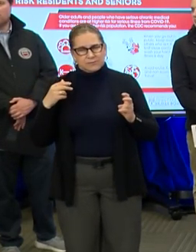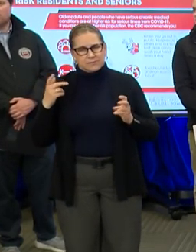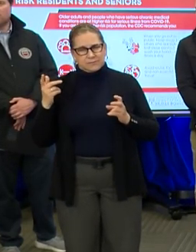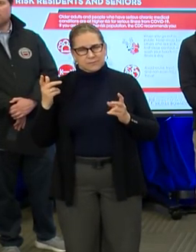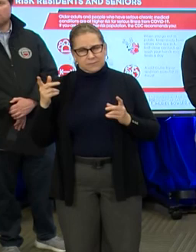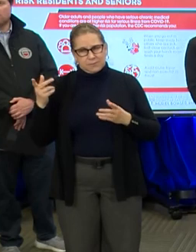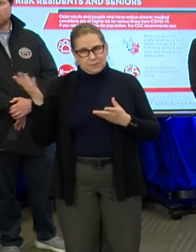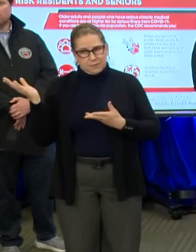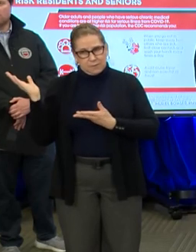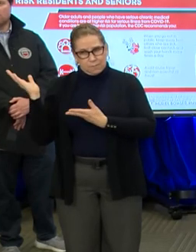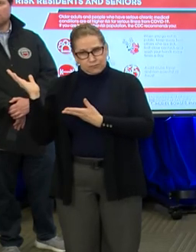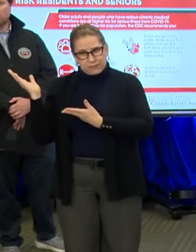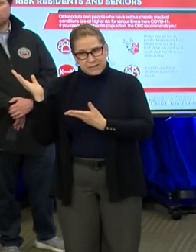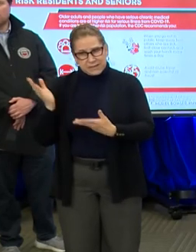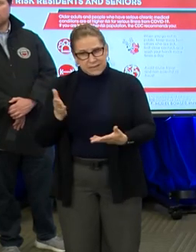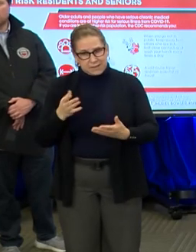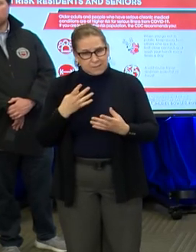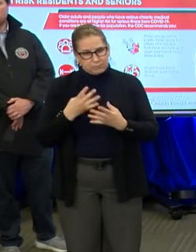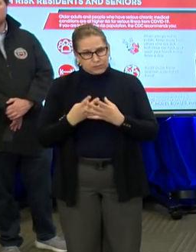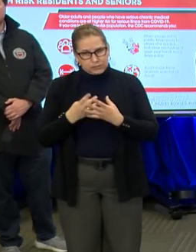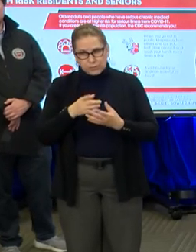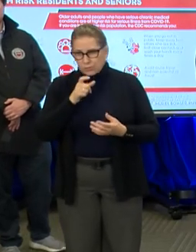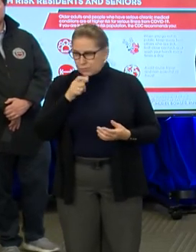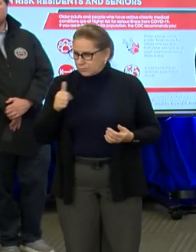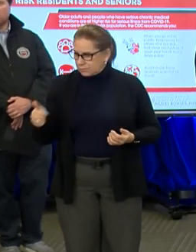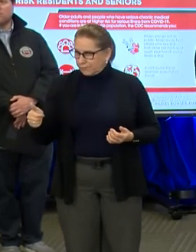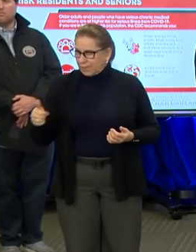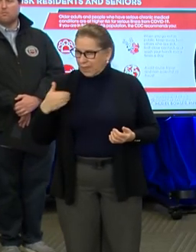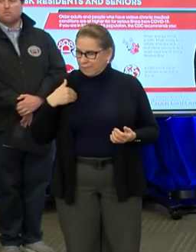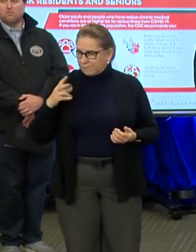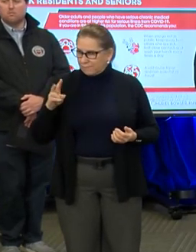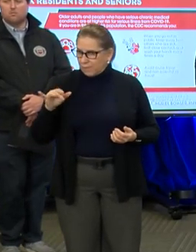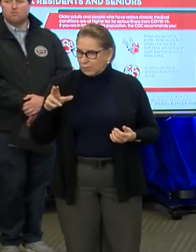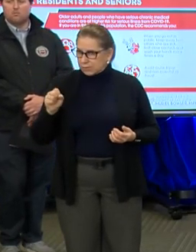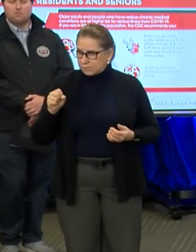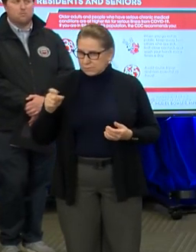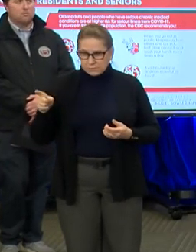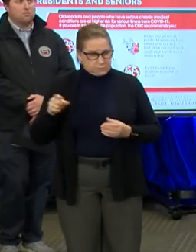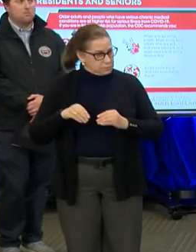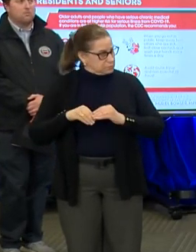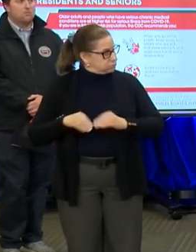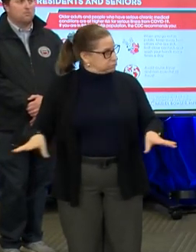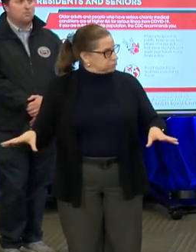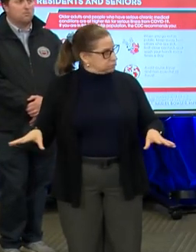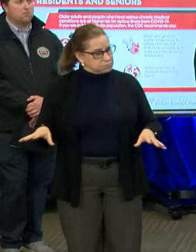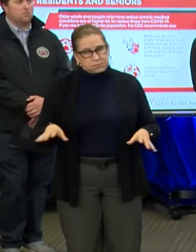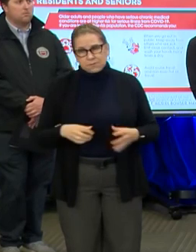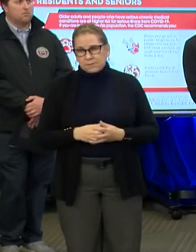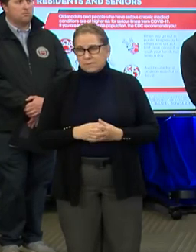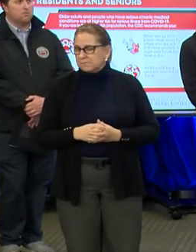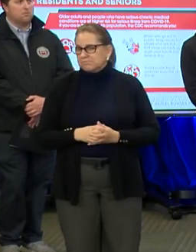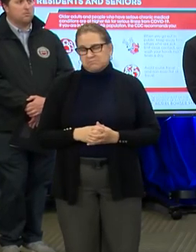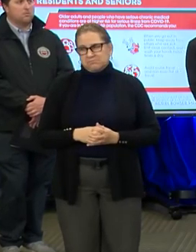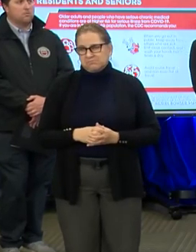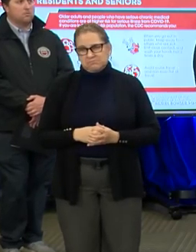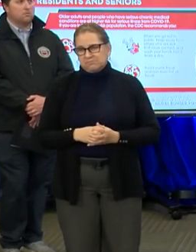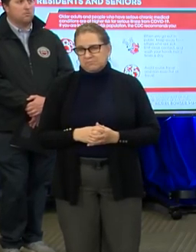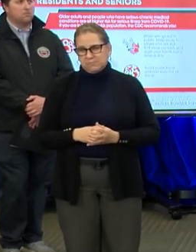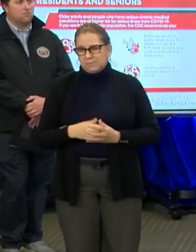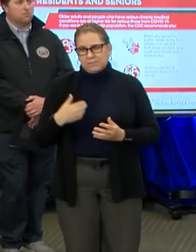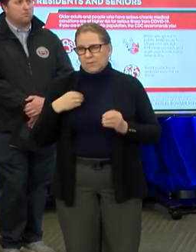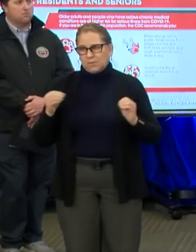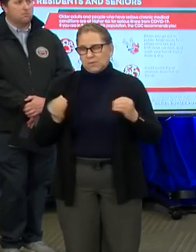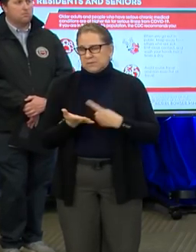virus into the prison. Did that come up with your discussion? It actually didn't come up during my discussion with the